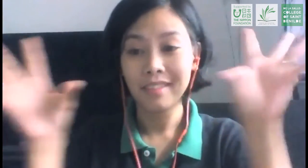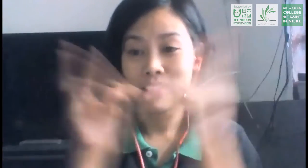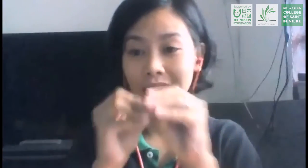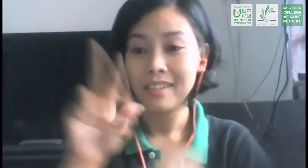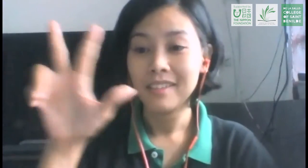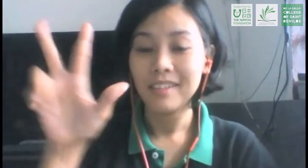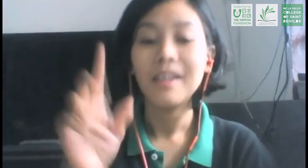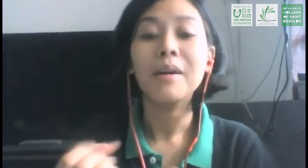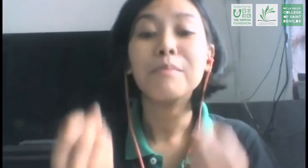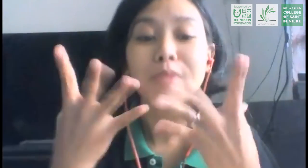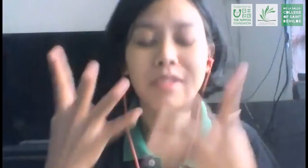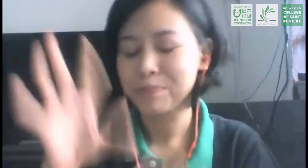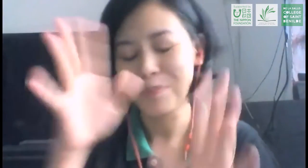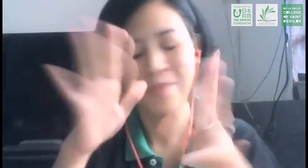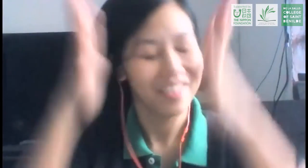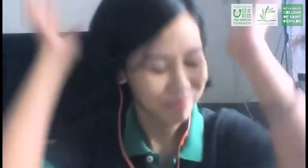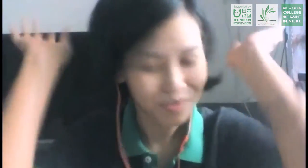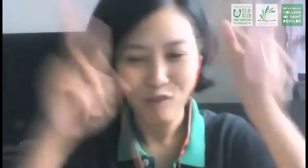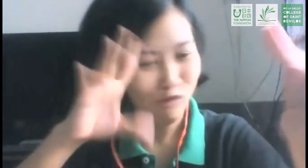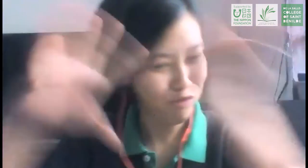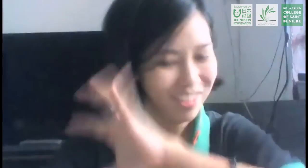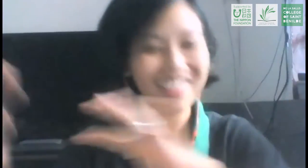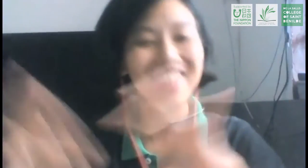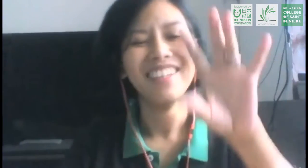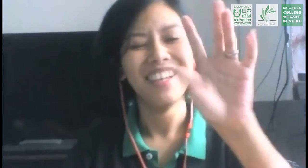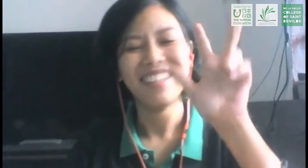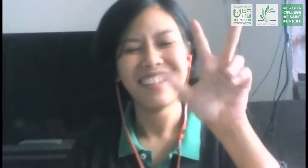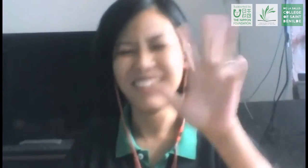like as an adult, 7 plus 2, or sorry,